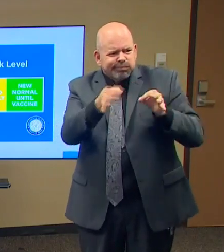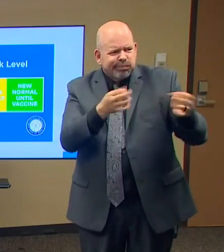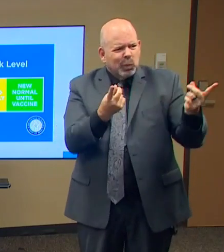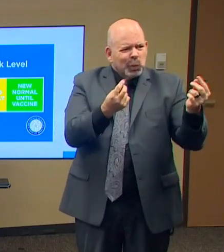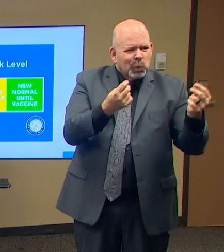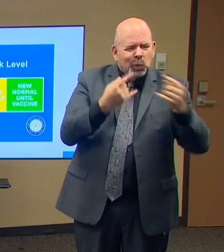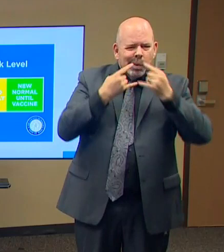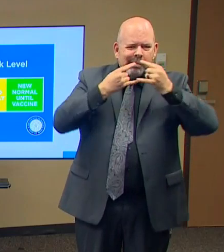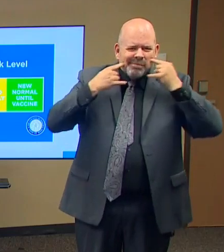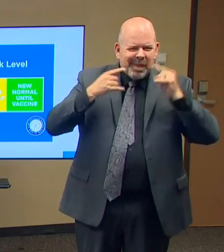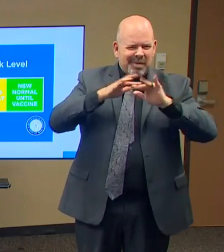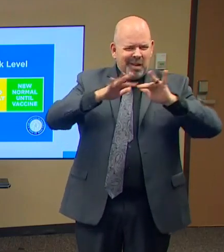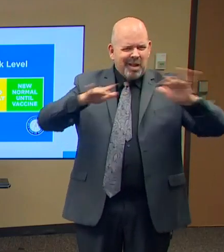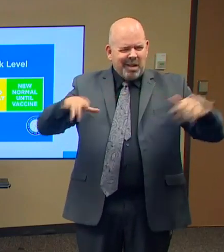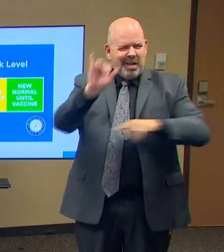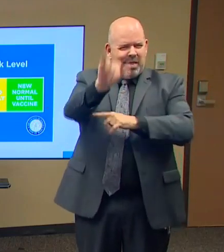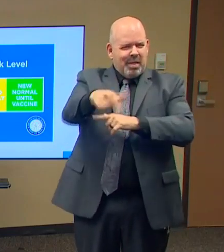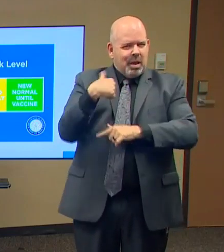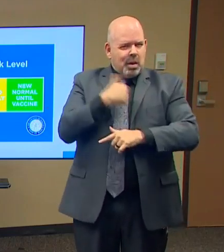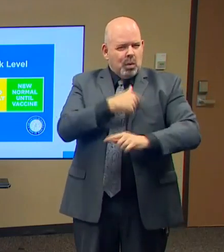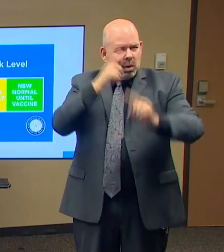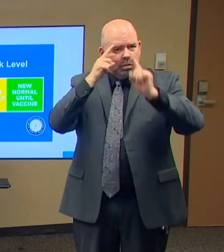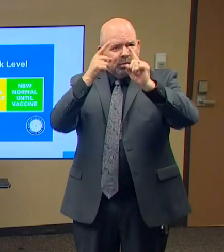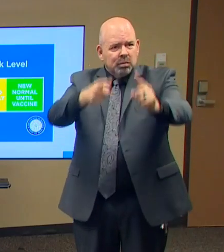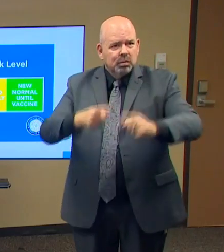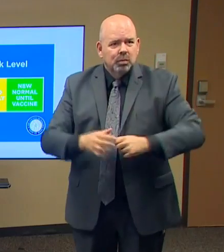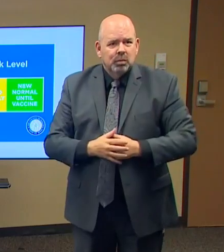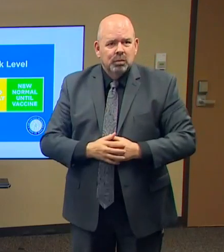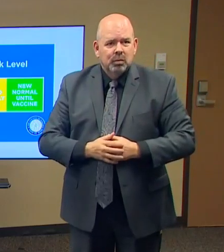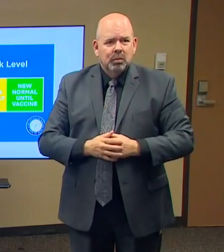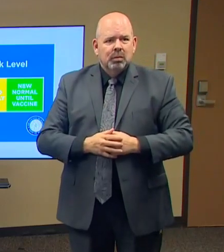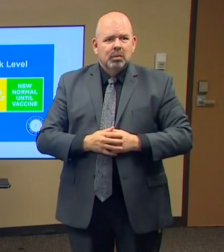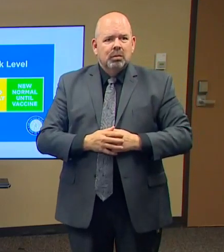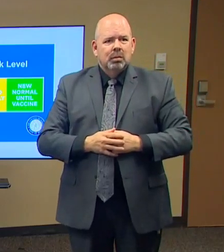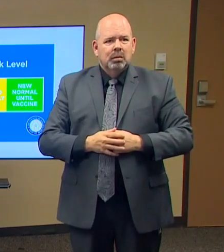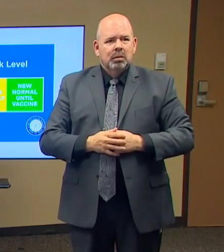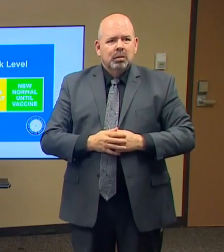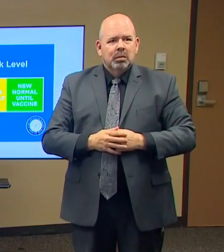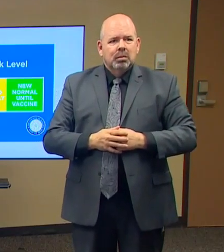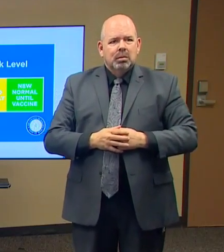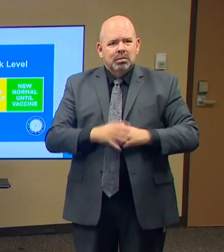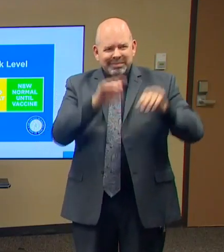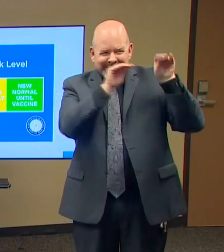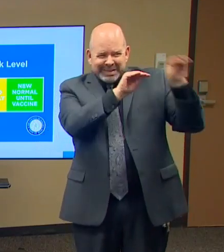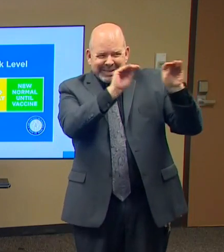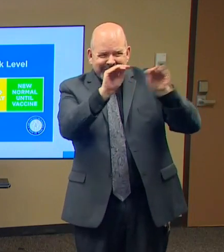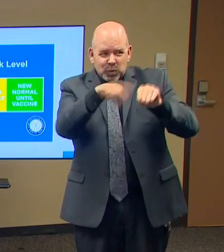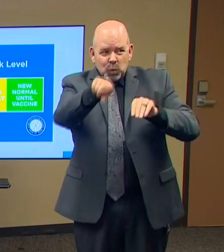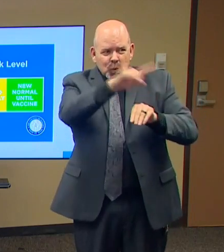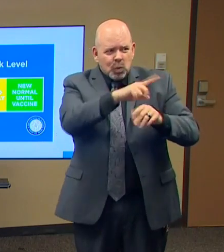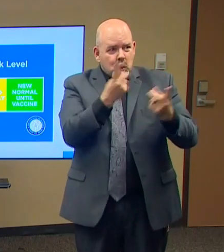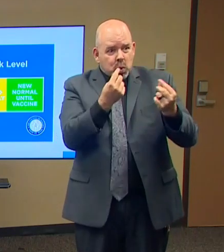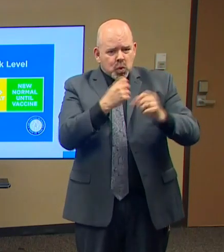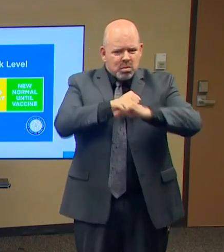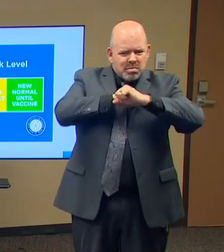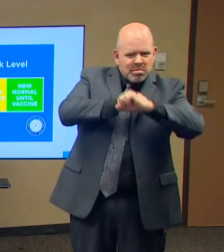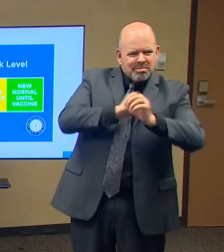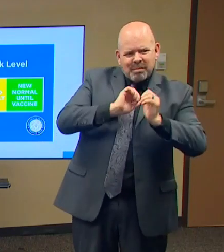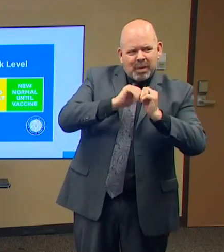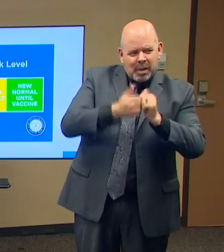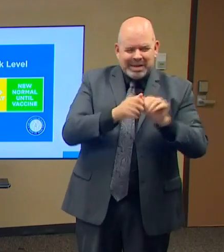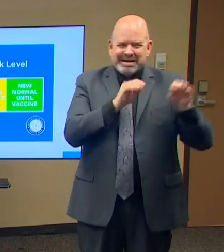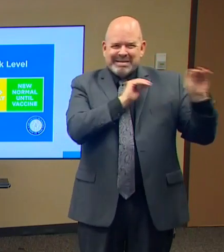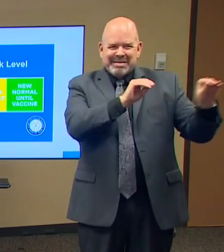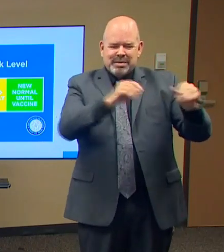community, educating the store owners on proper preventive type of things and other things in the communities that are reflected with that